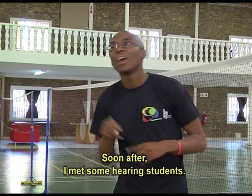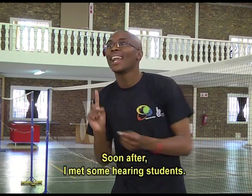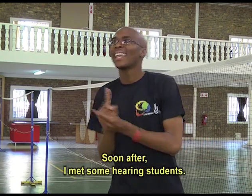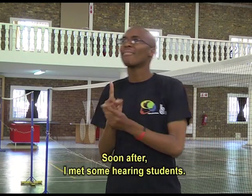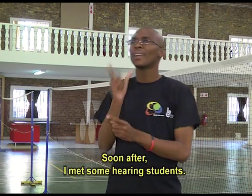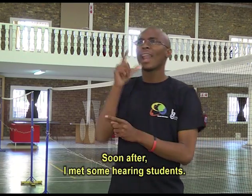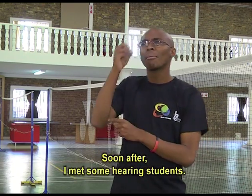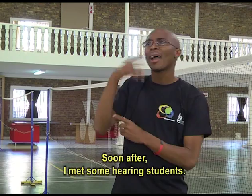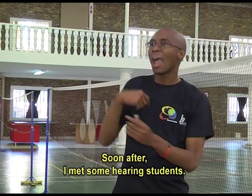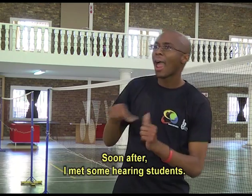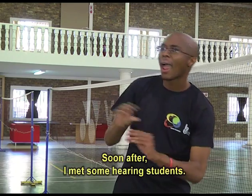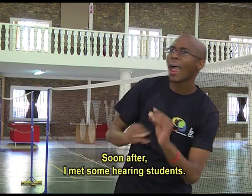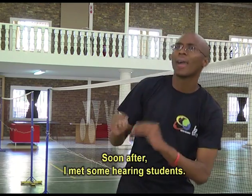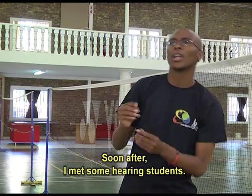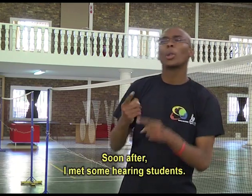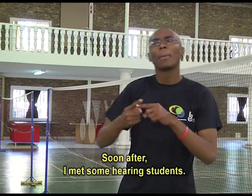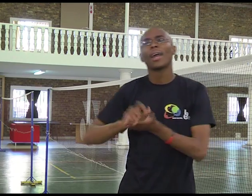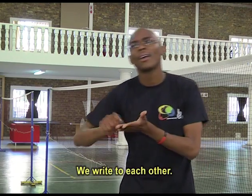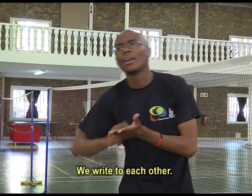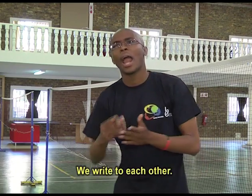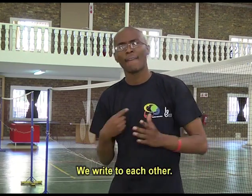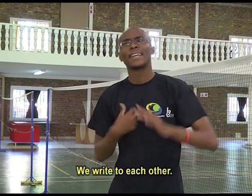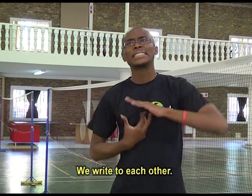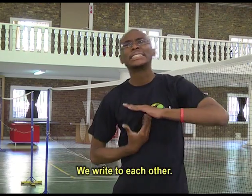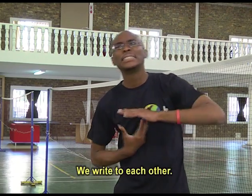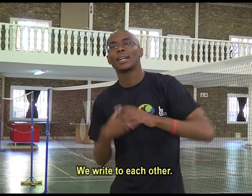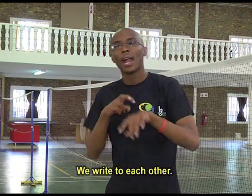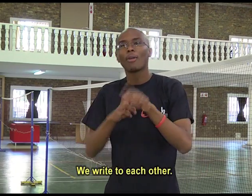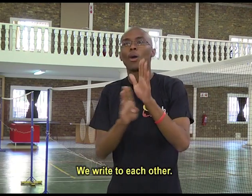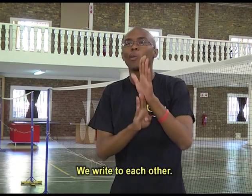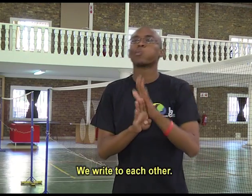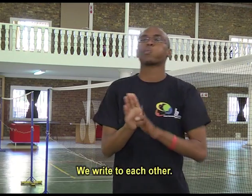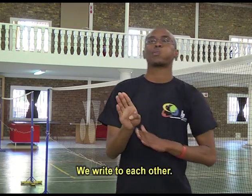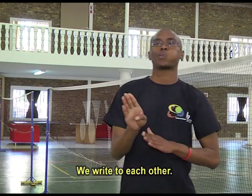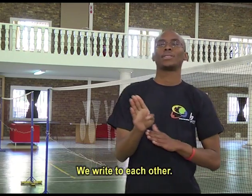Soon after, I met some hearing students. We write to each other.